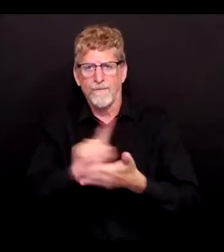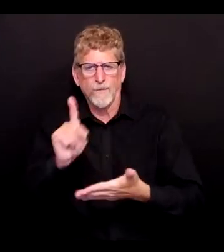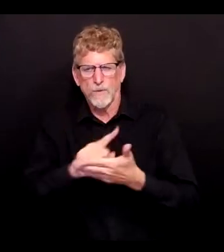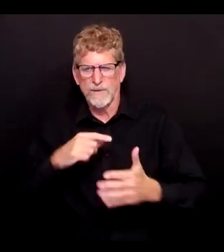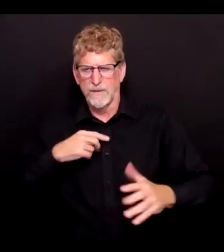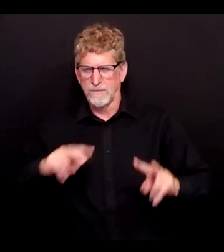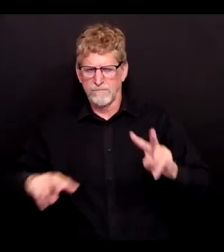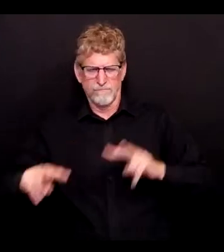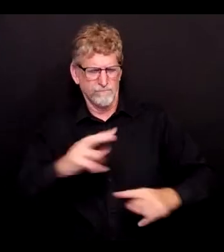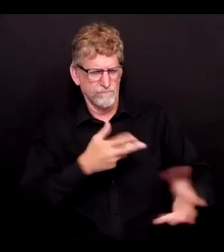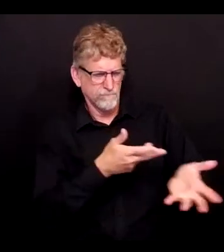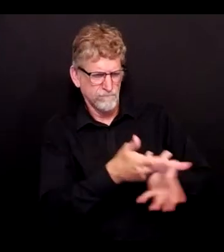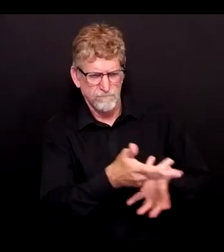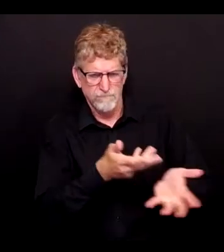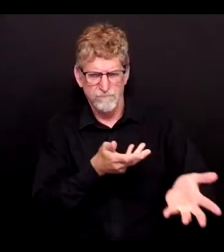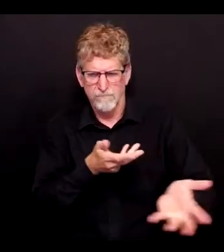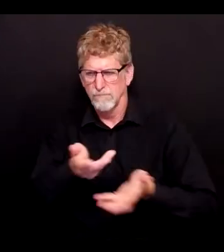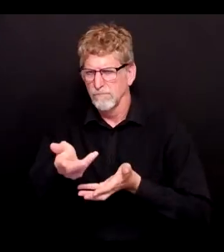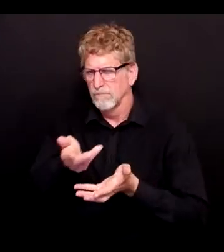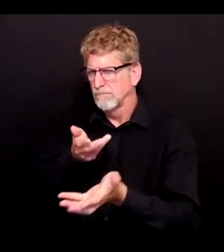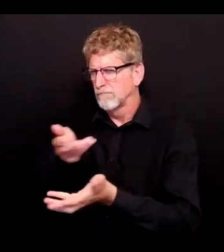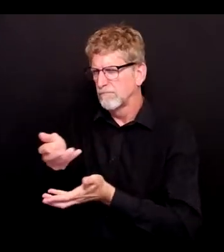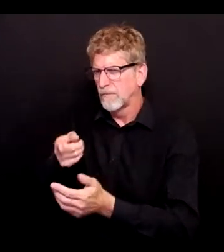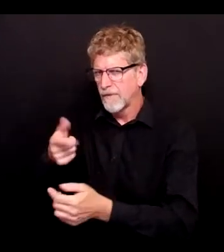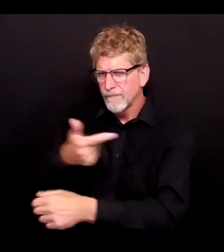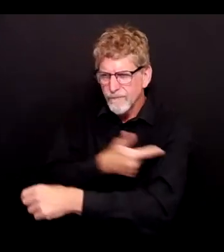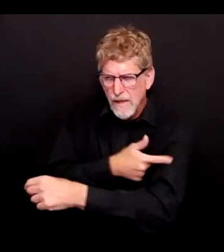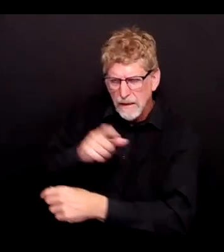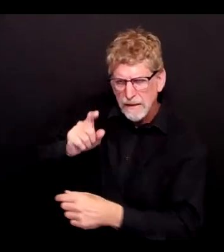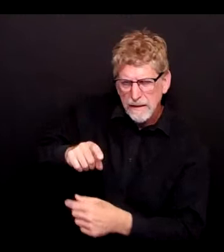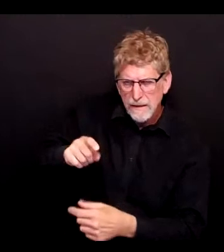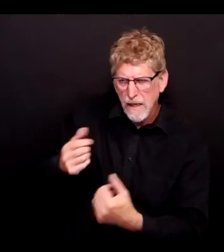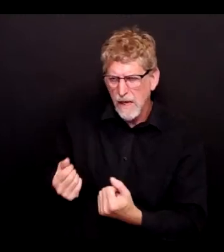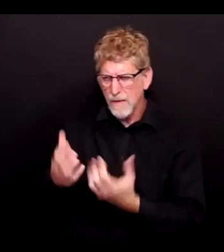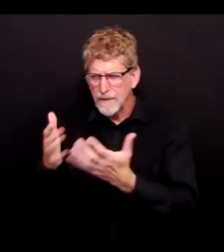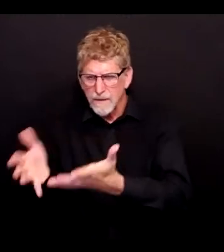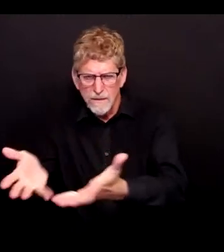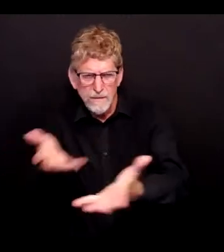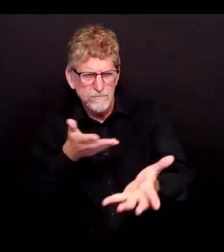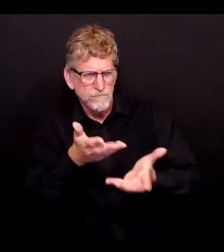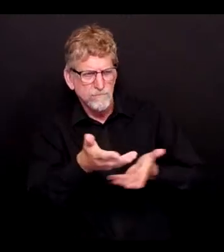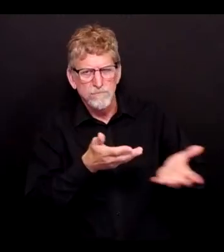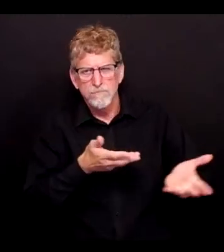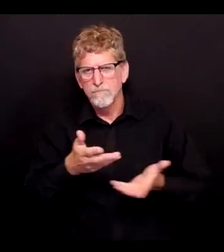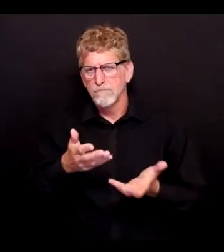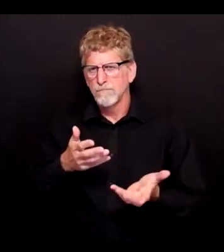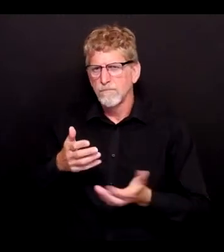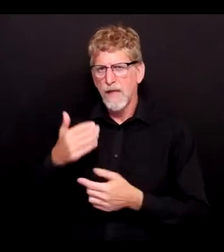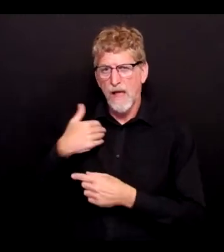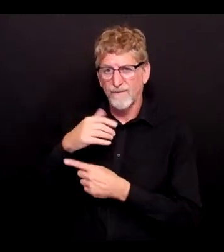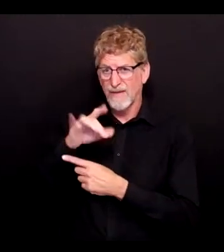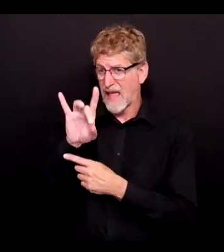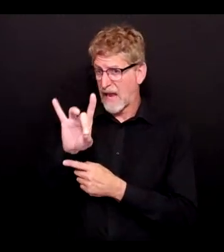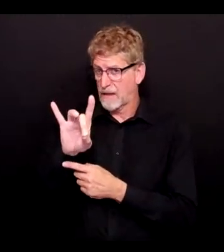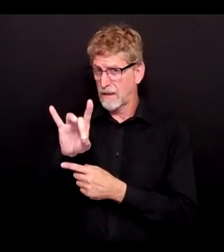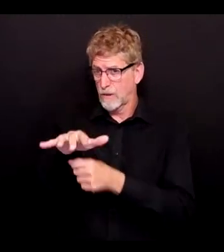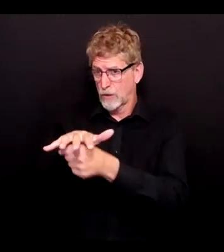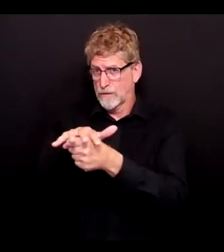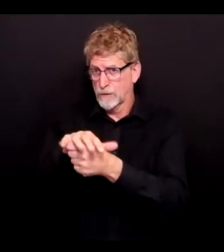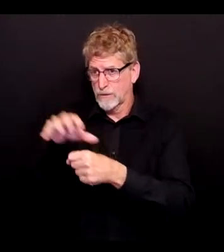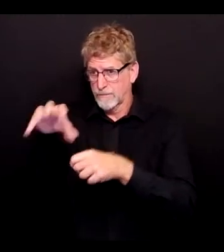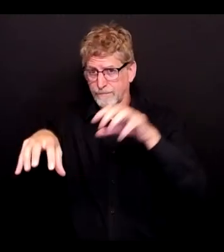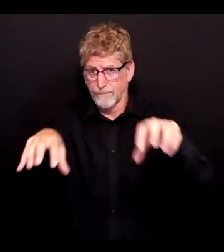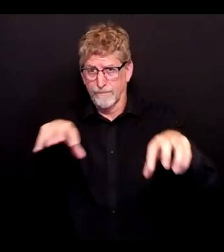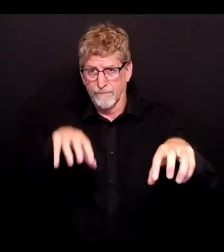the vaccine providers, whether that's in the form of one of our 8 regional preparedness coalitions that